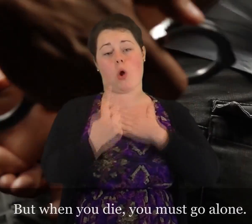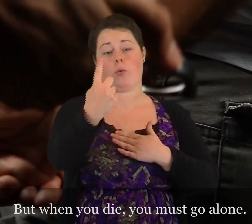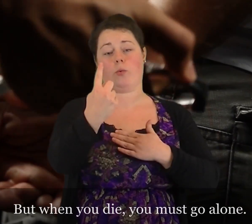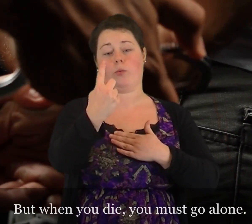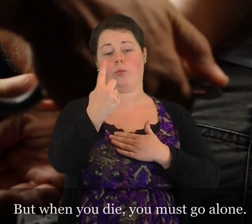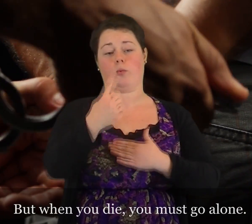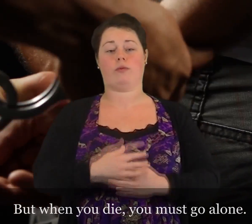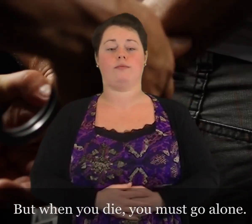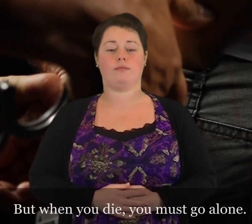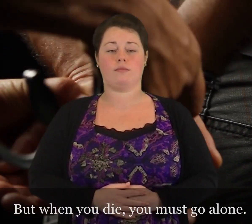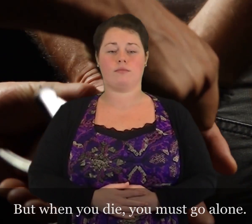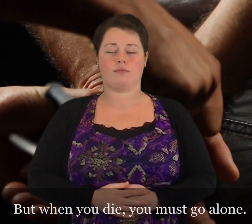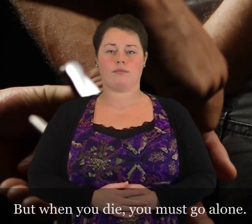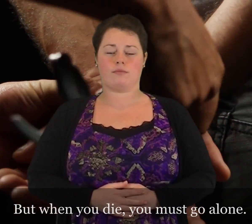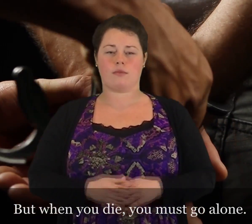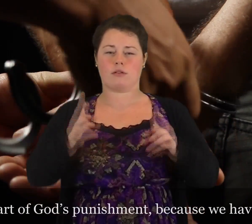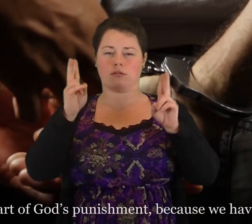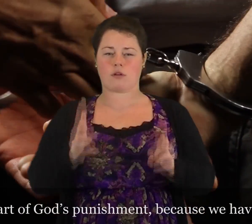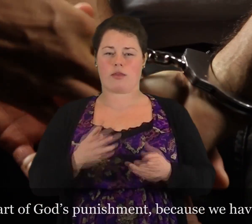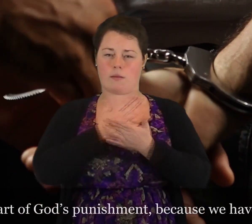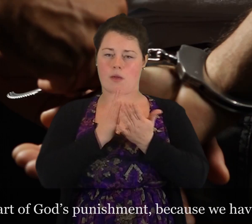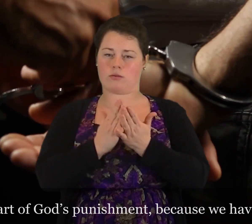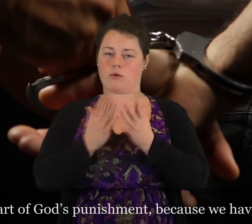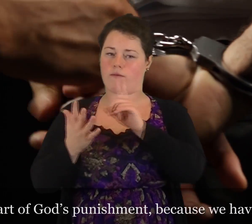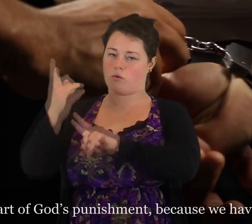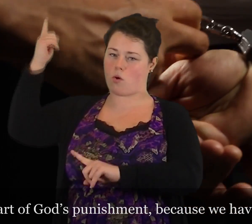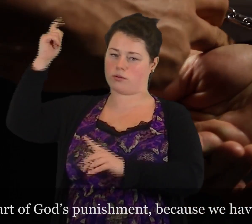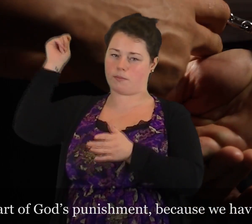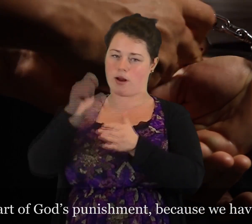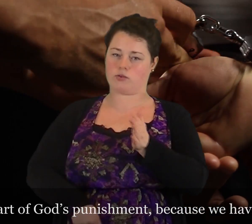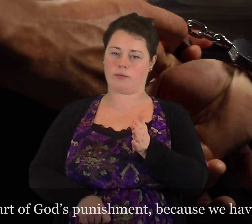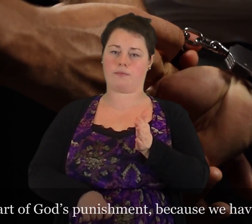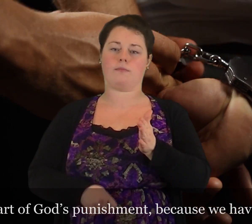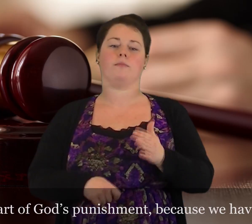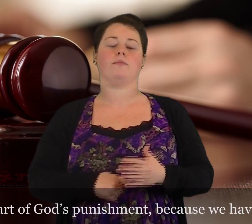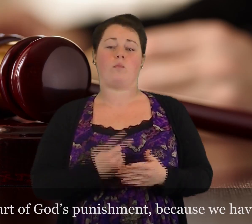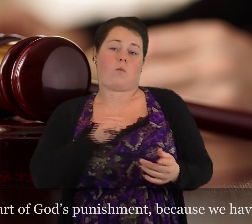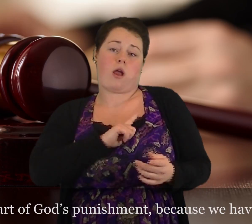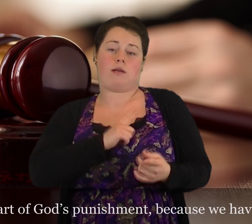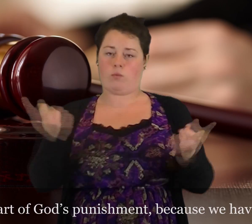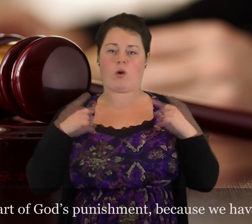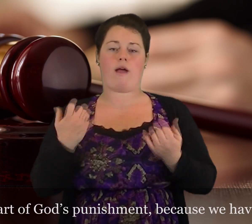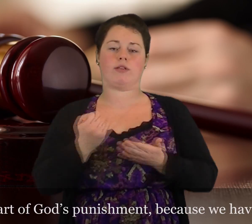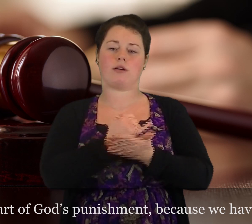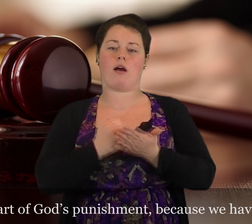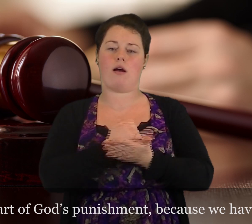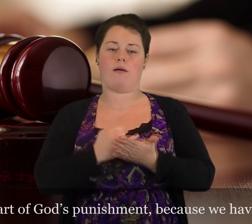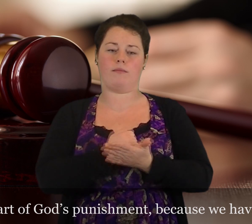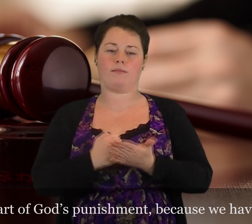going into judgment, friend. Everything is over. Death is judgment, the judgment